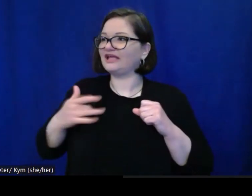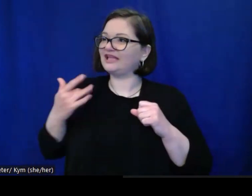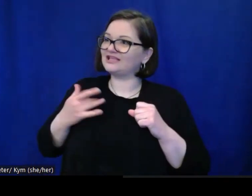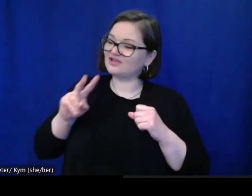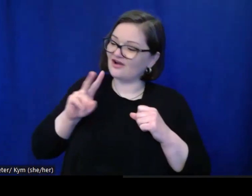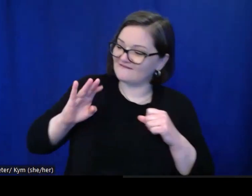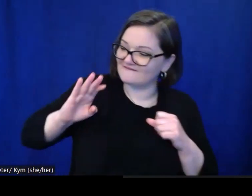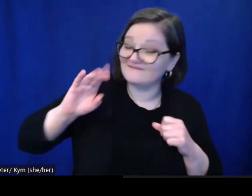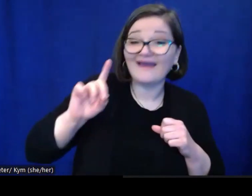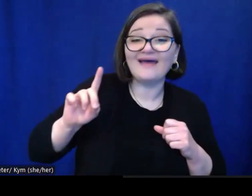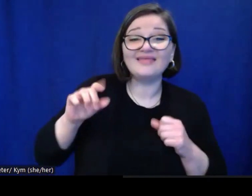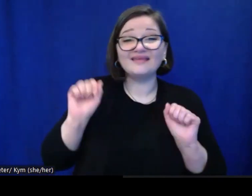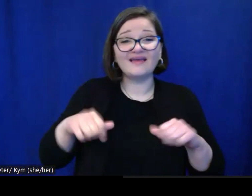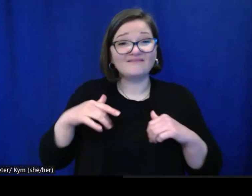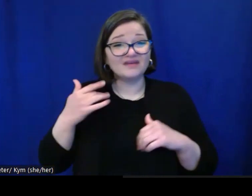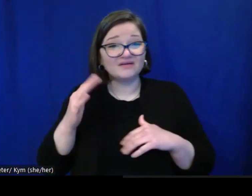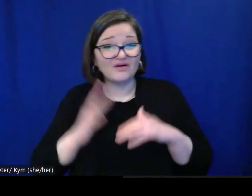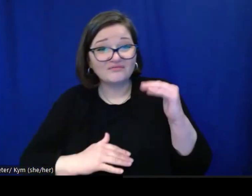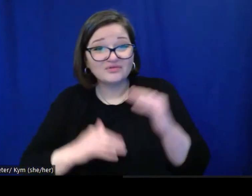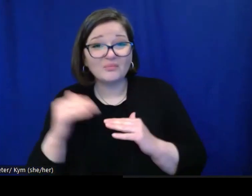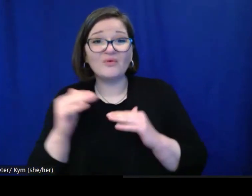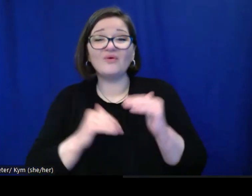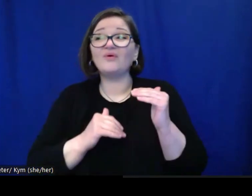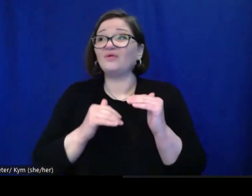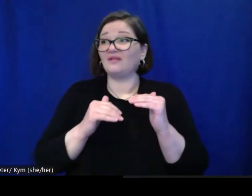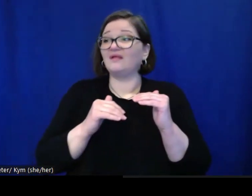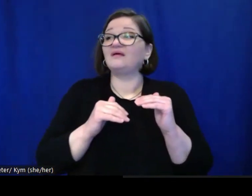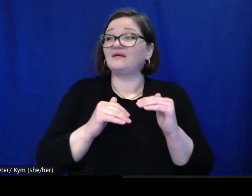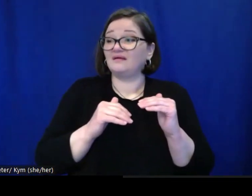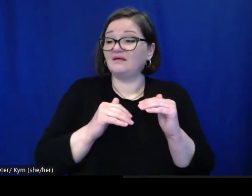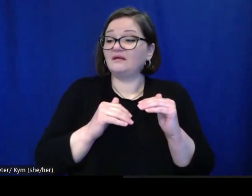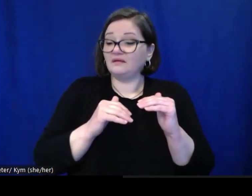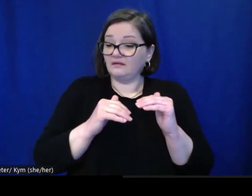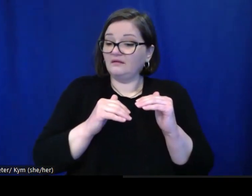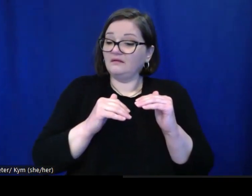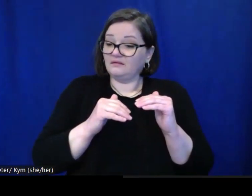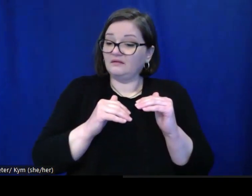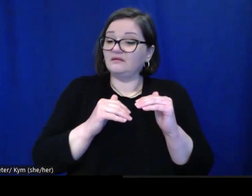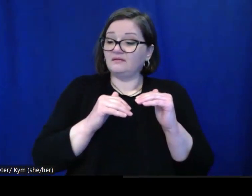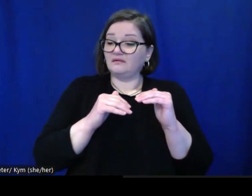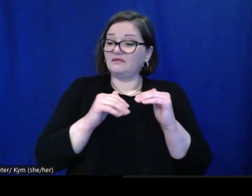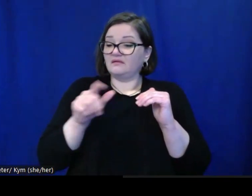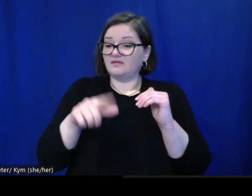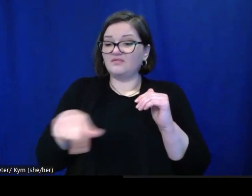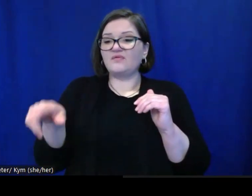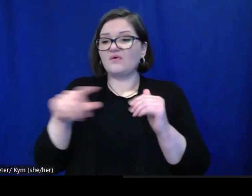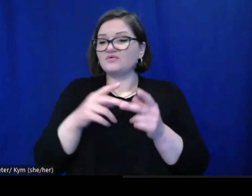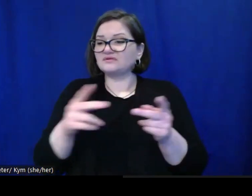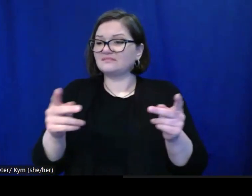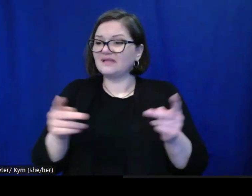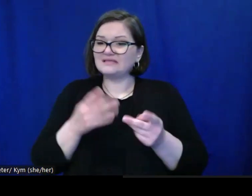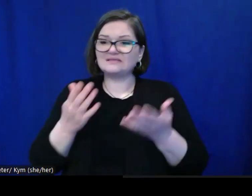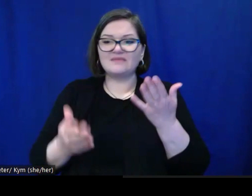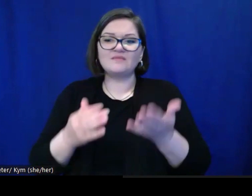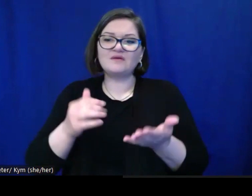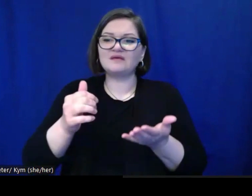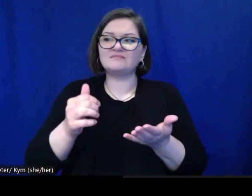can feel comfortable in spaces that may not outright show their support to